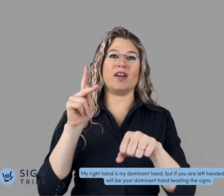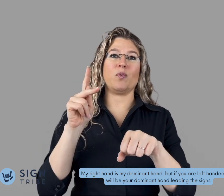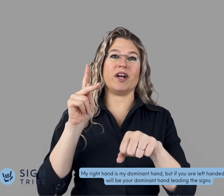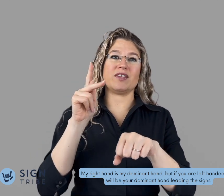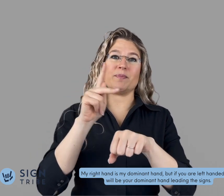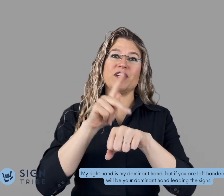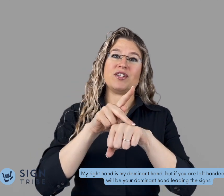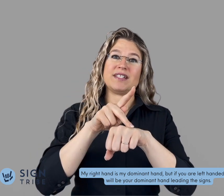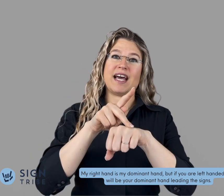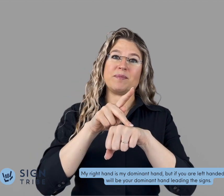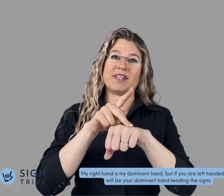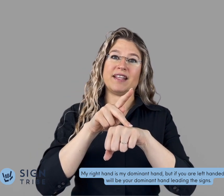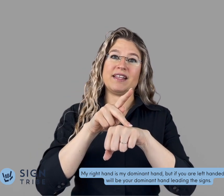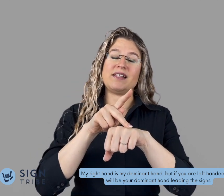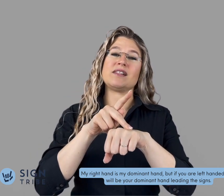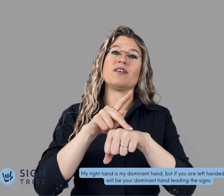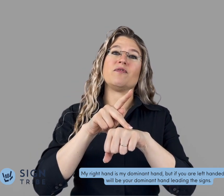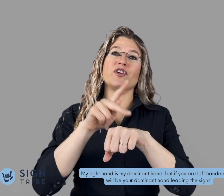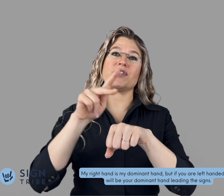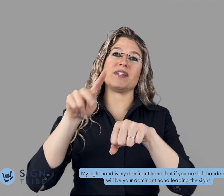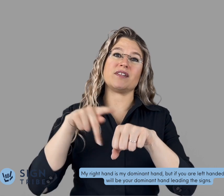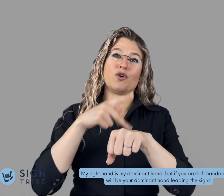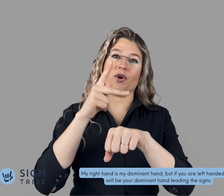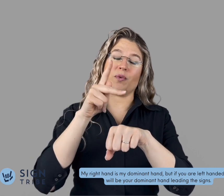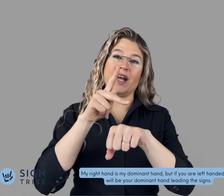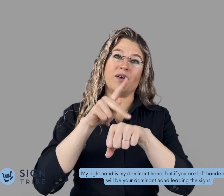where somebody just taps like this versus going around and